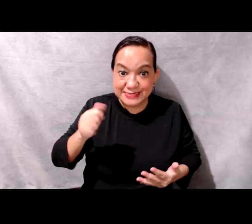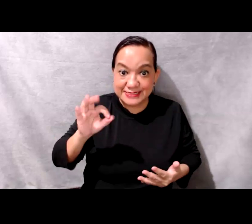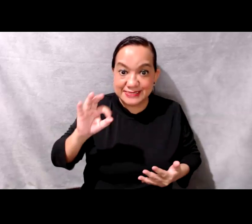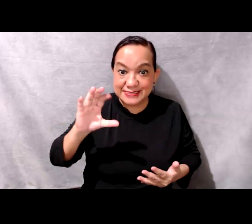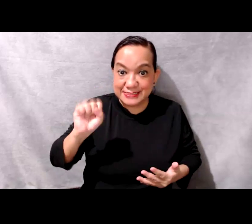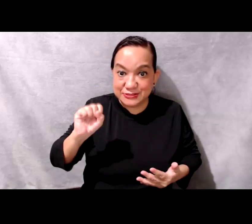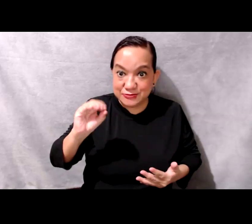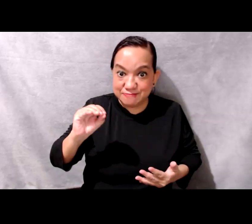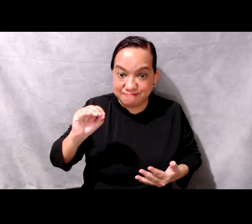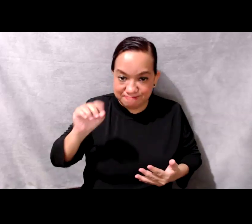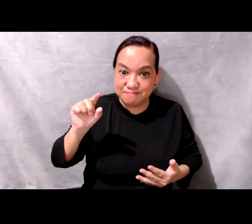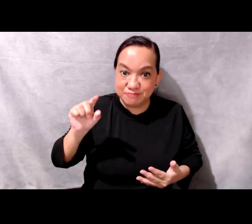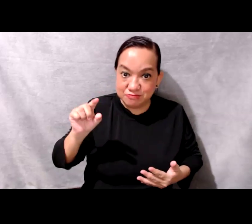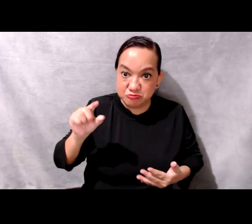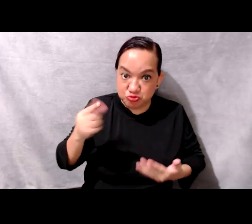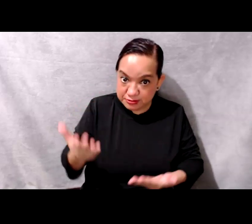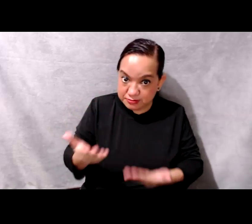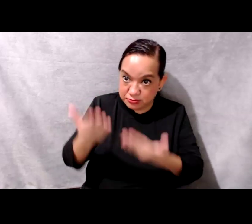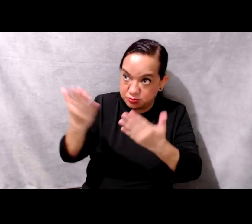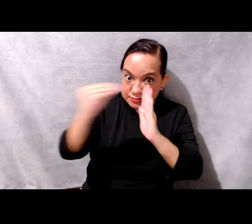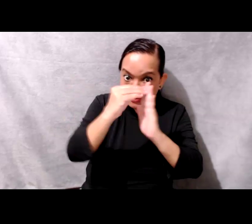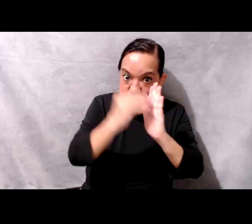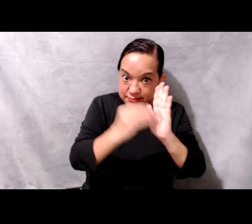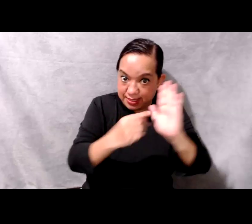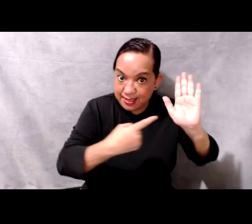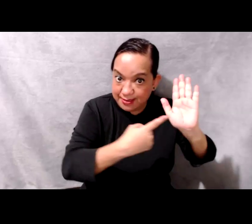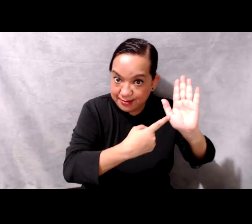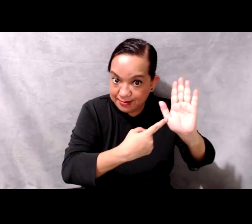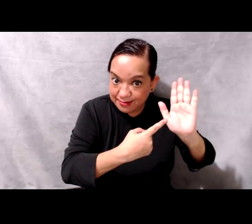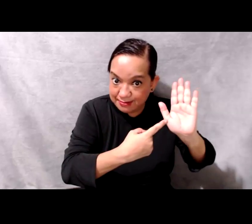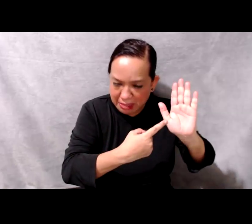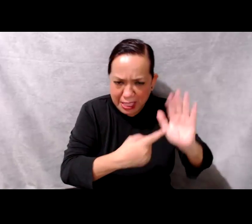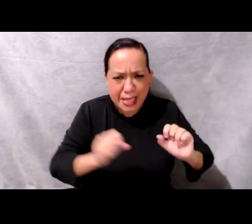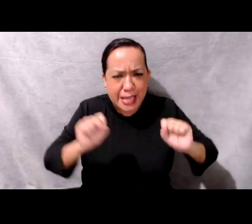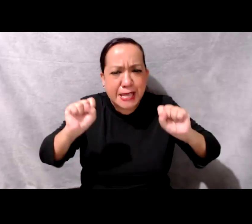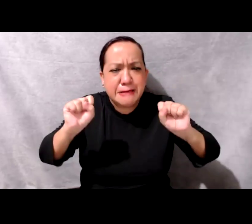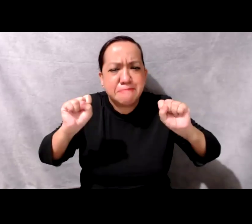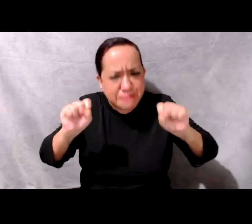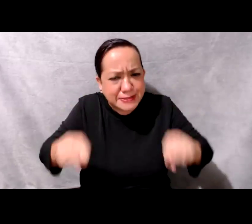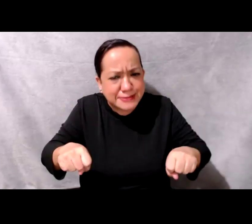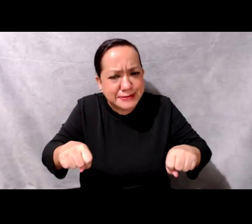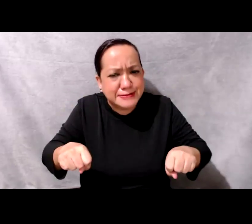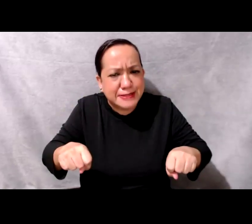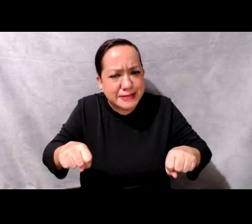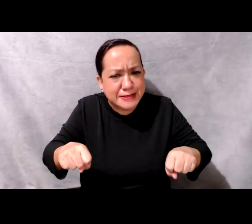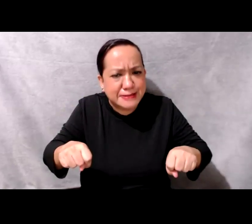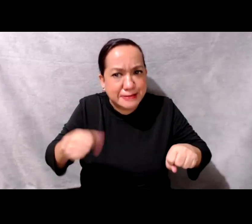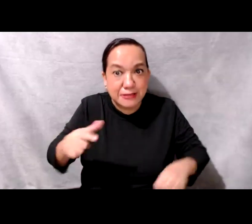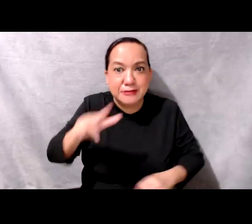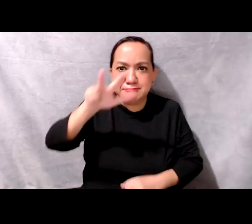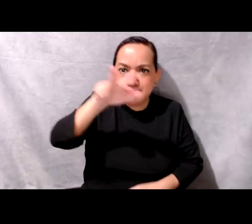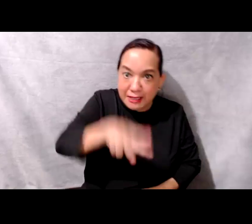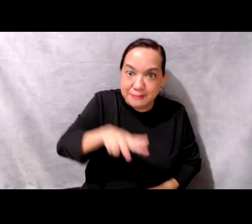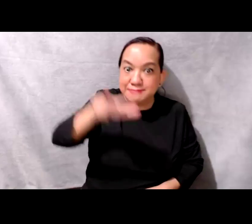that could we explore a situation where on a quarterly basis, the accountability mechanism requests